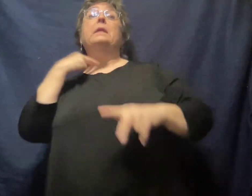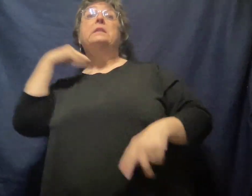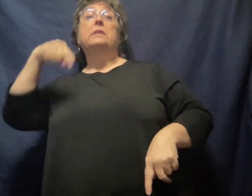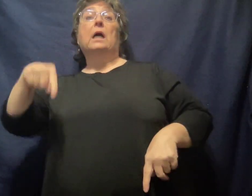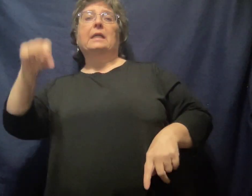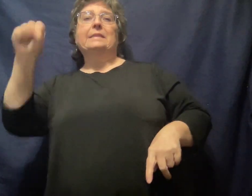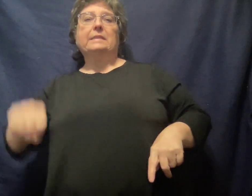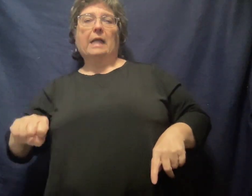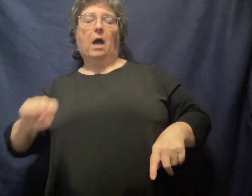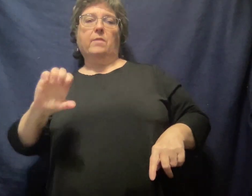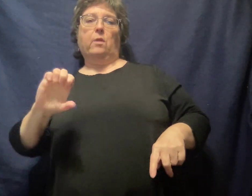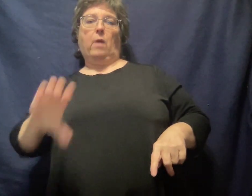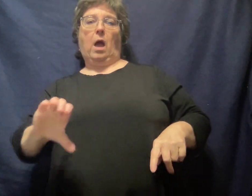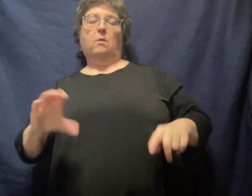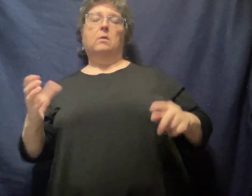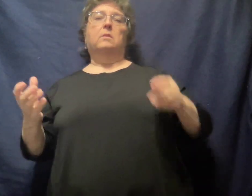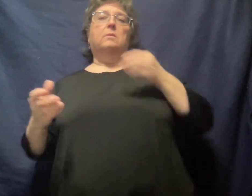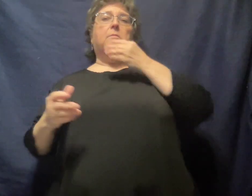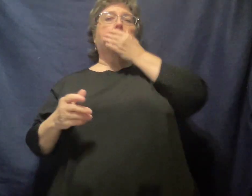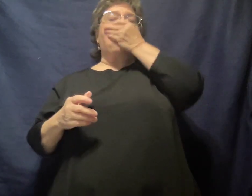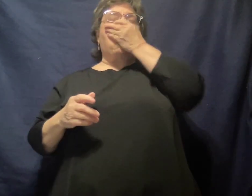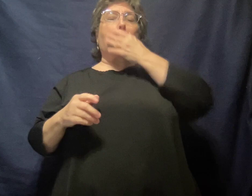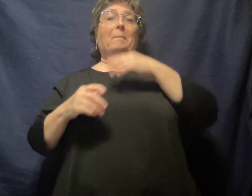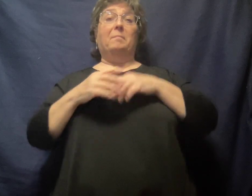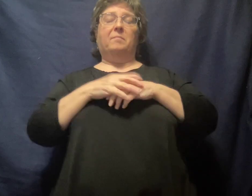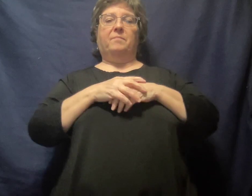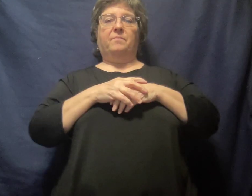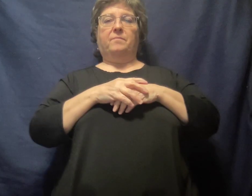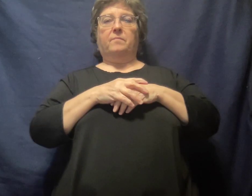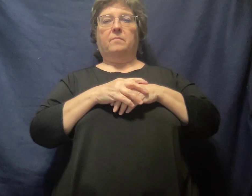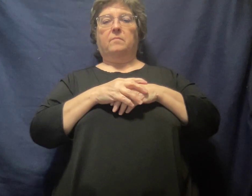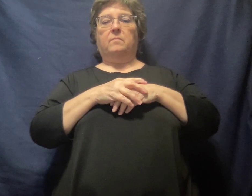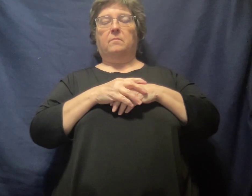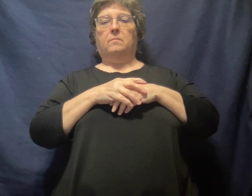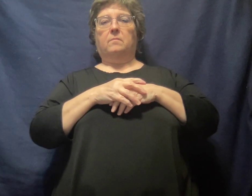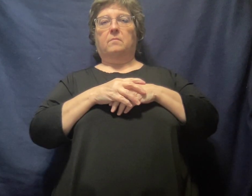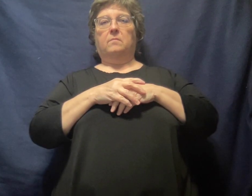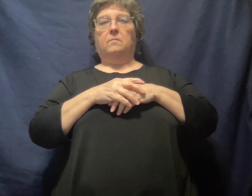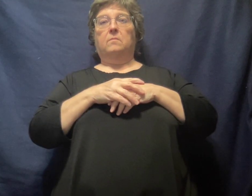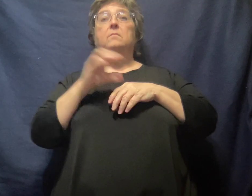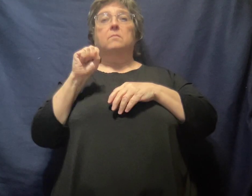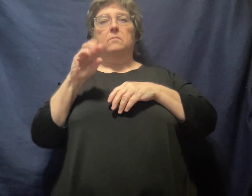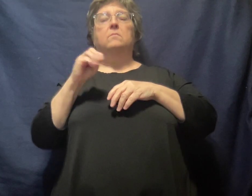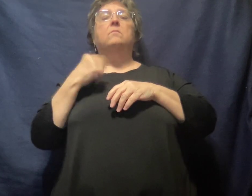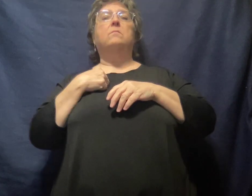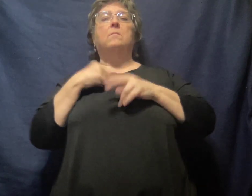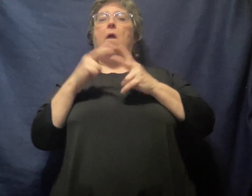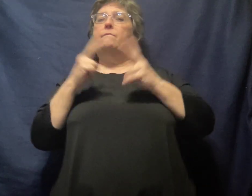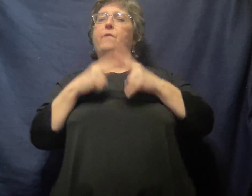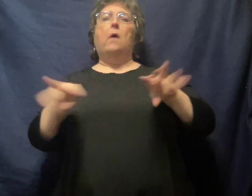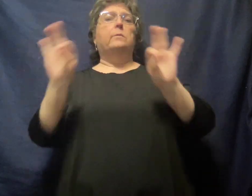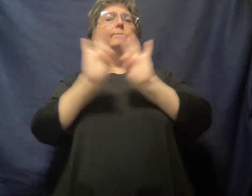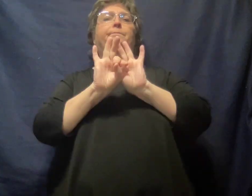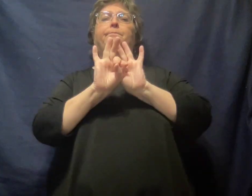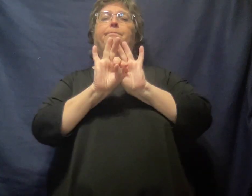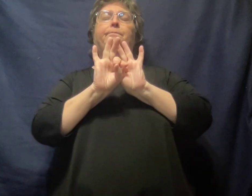the southern, southern part of the county. So it is very, very